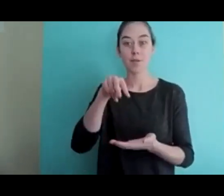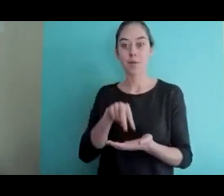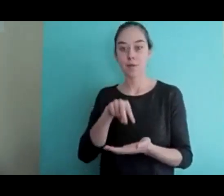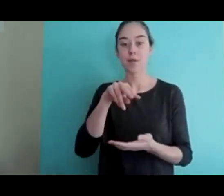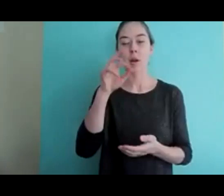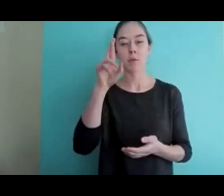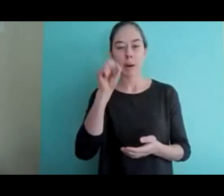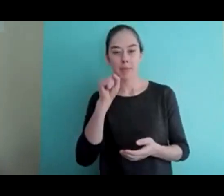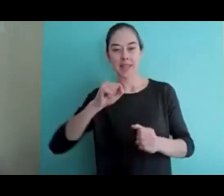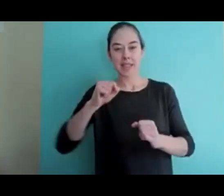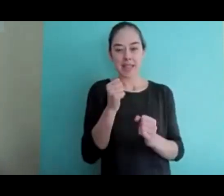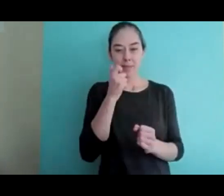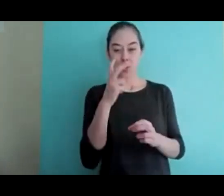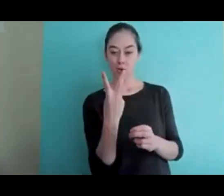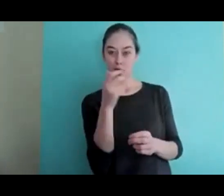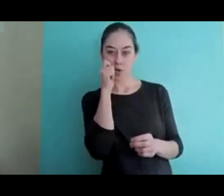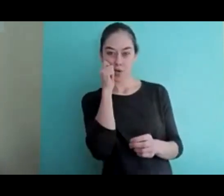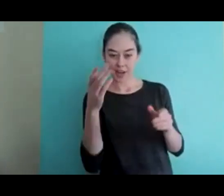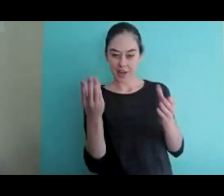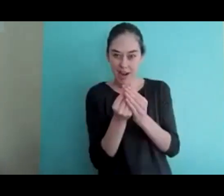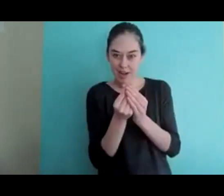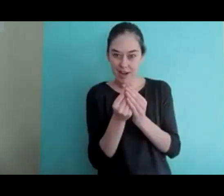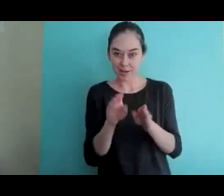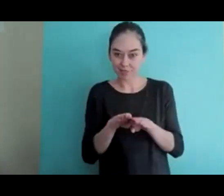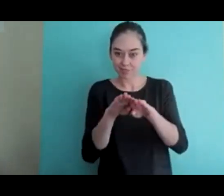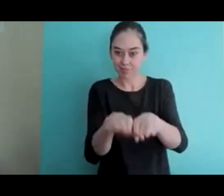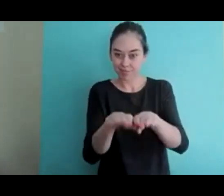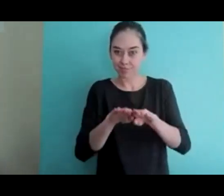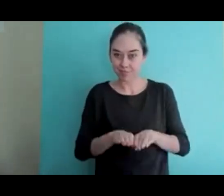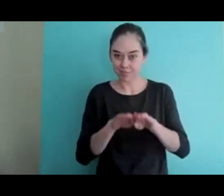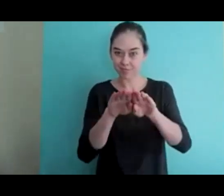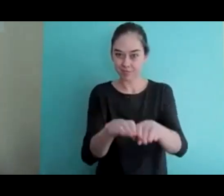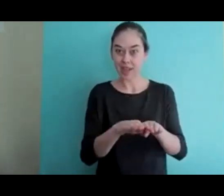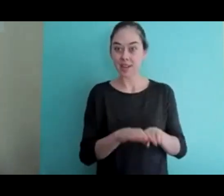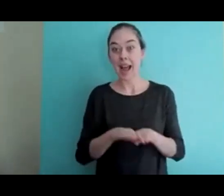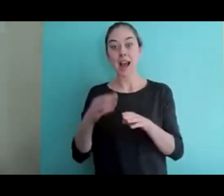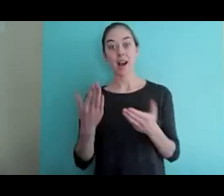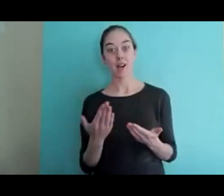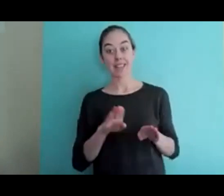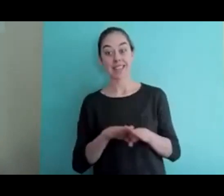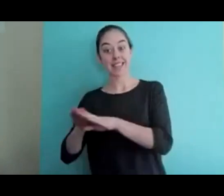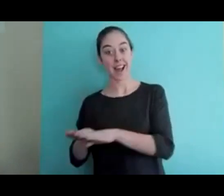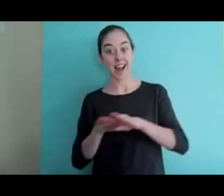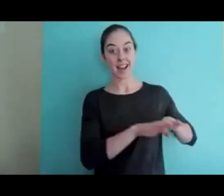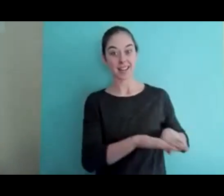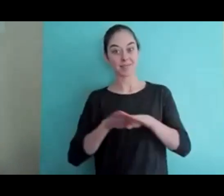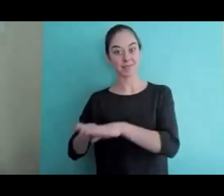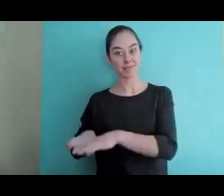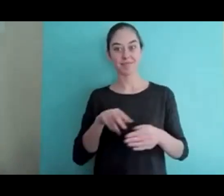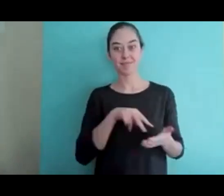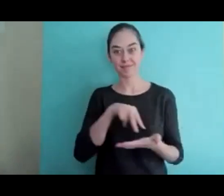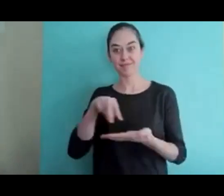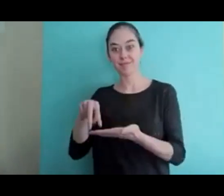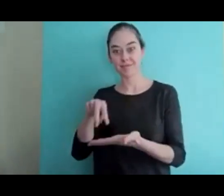2 feet together. 2 feet together, let's go. Forward, back. Okay, side by side. Side by